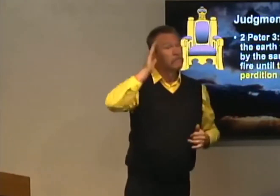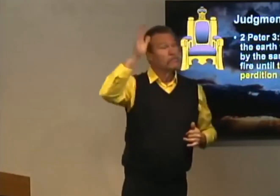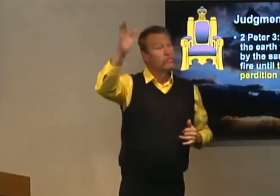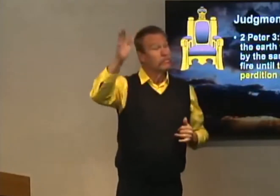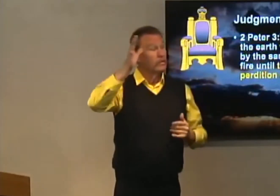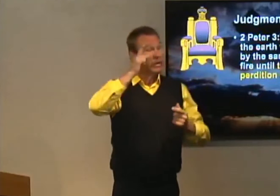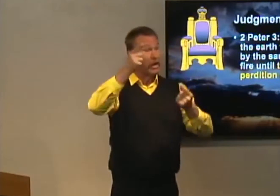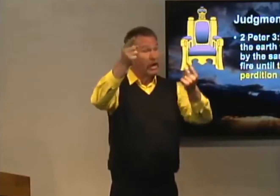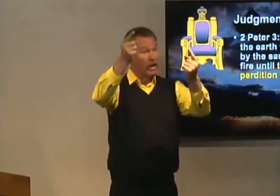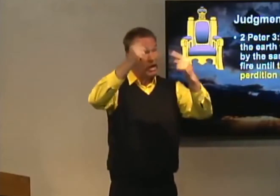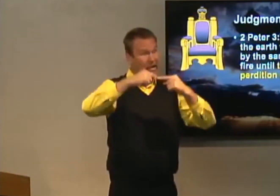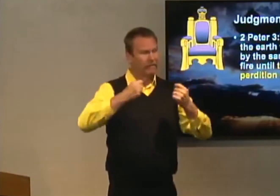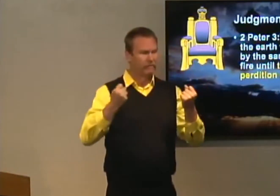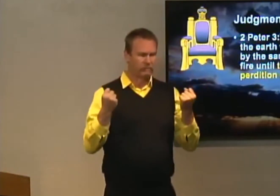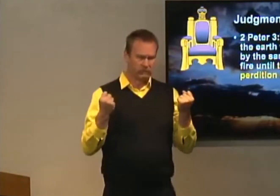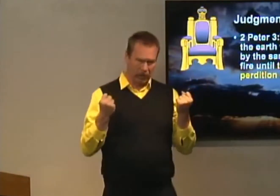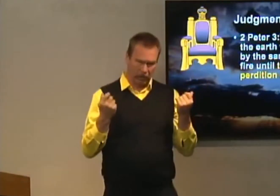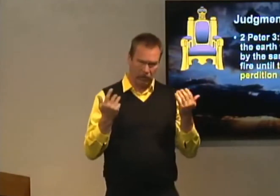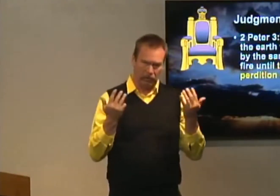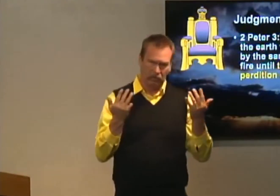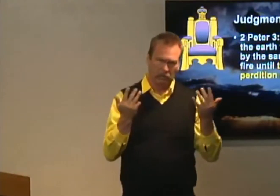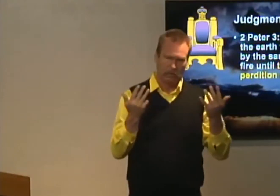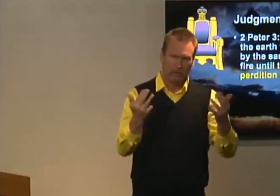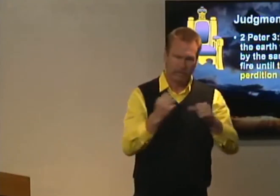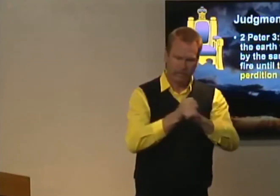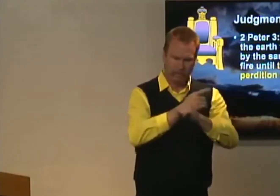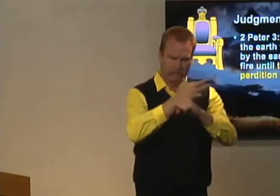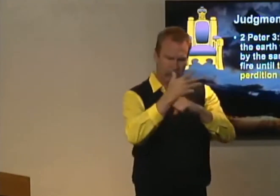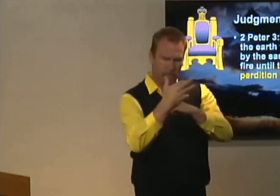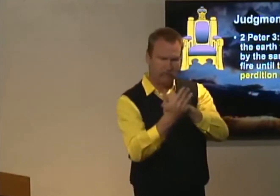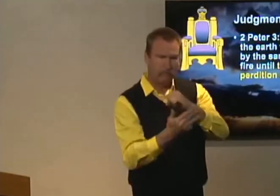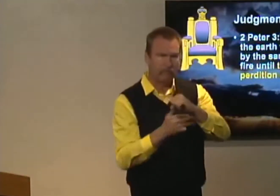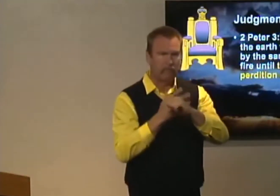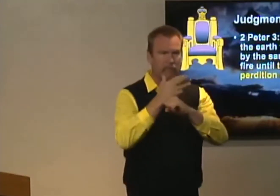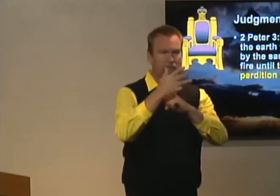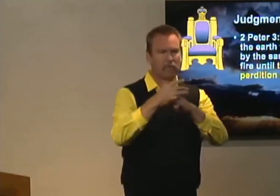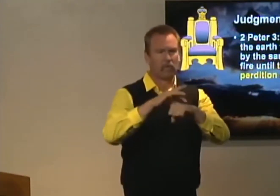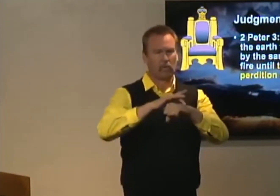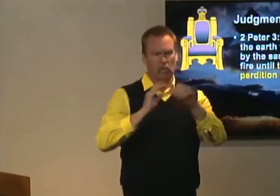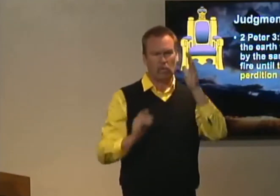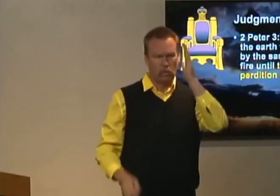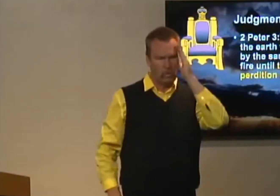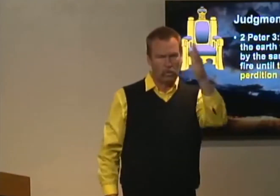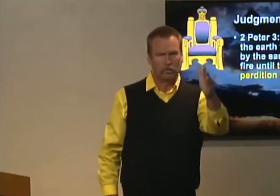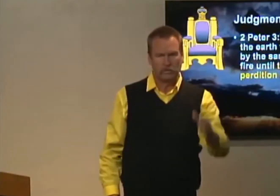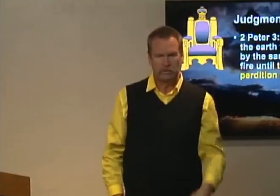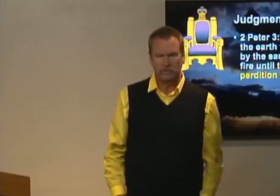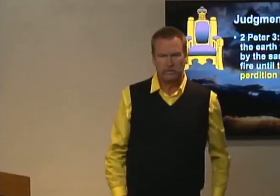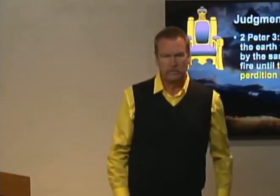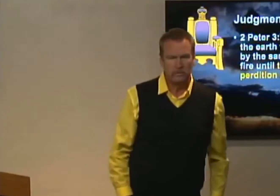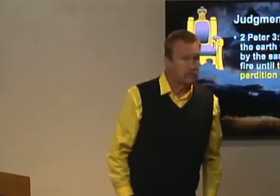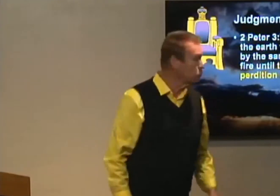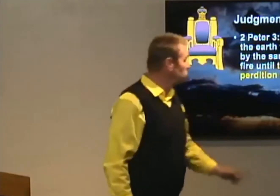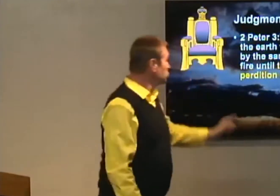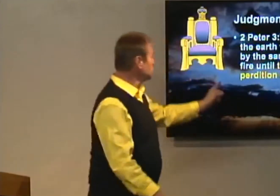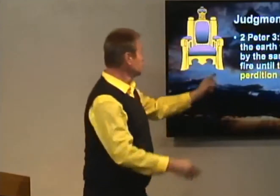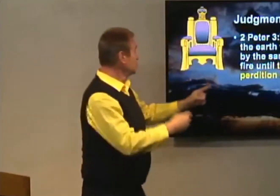fire until the day of future judgment. So God will be destroying the entire earth with fire. He will.